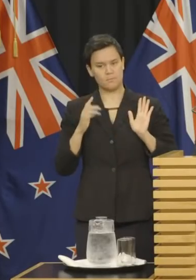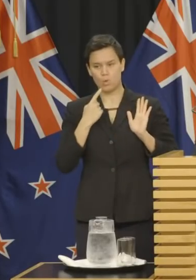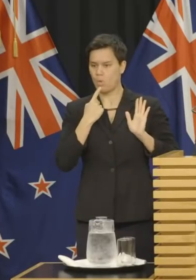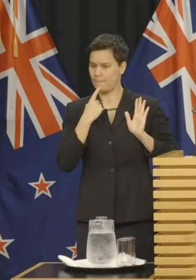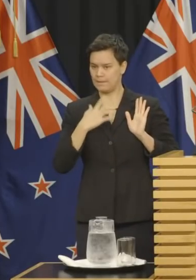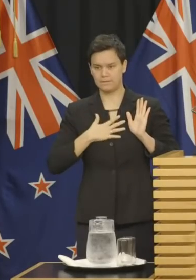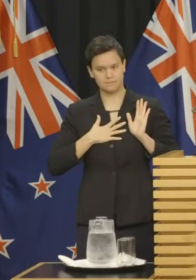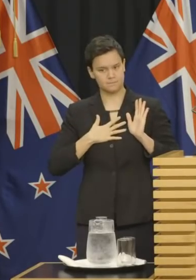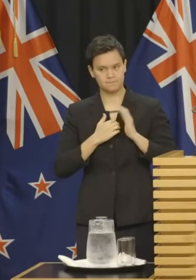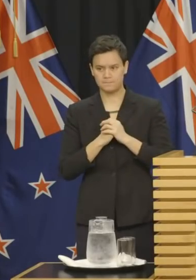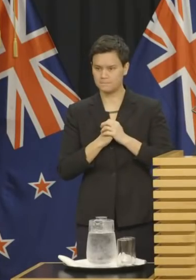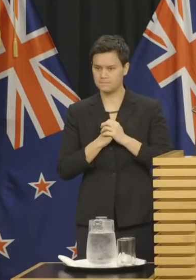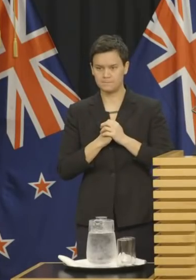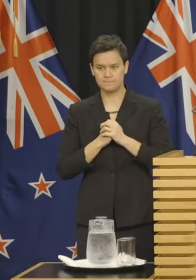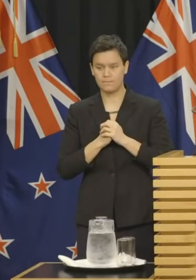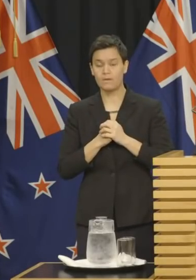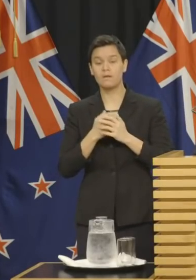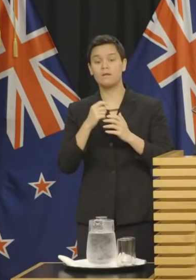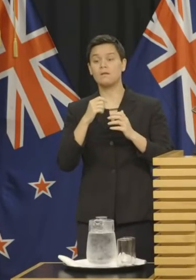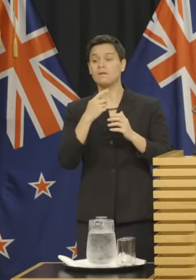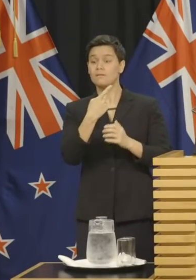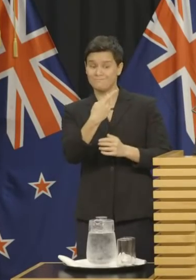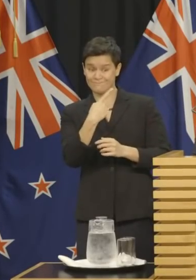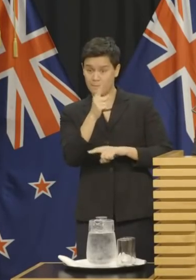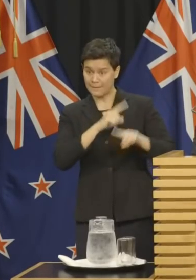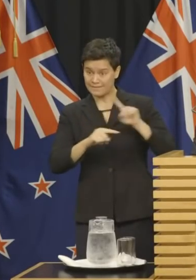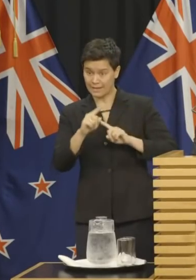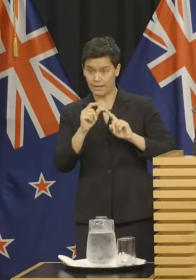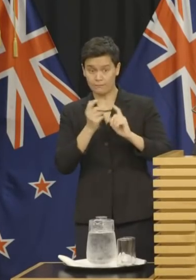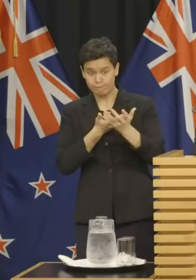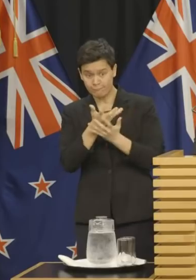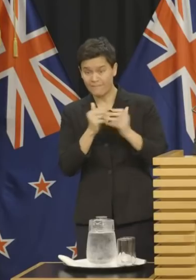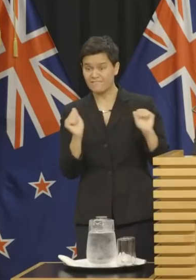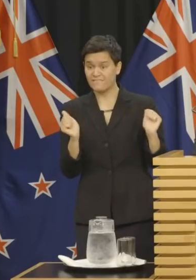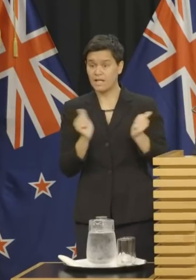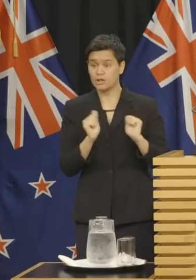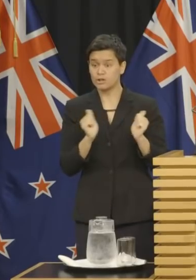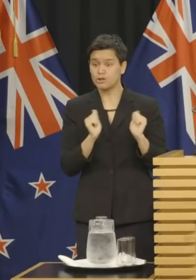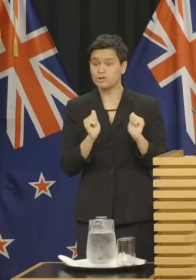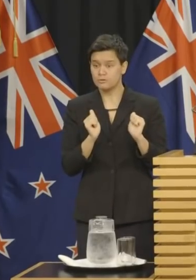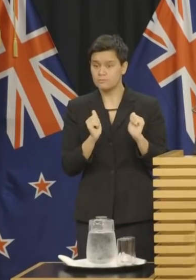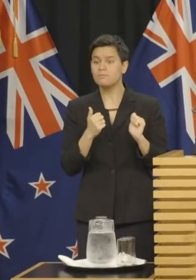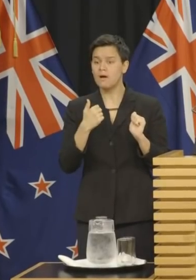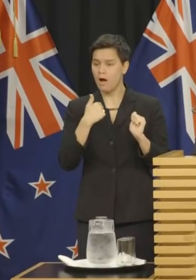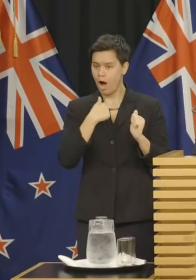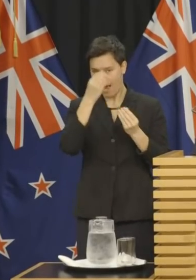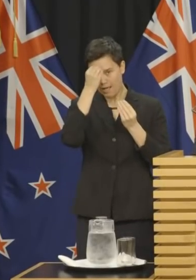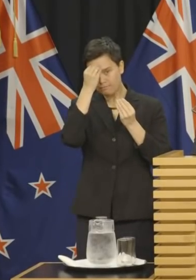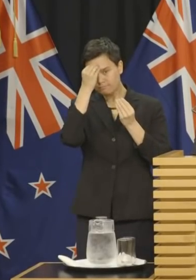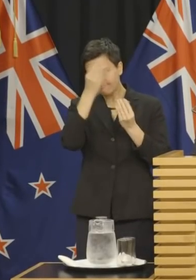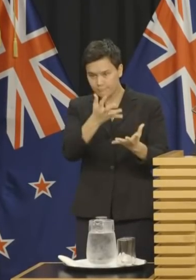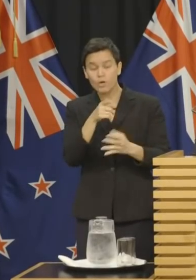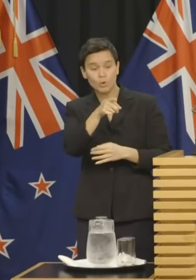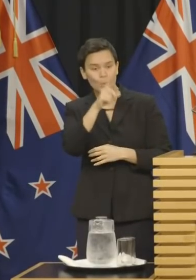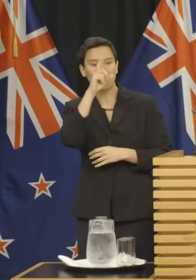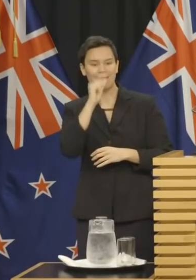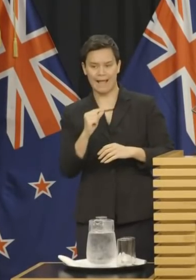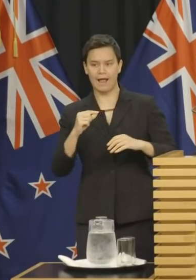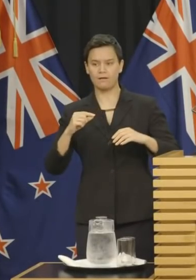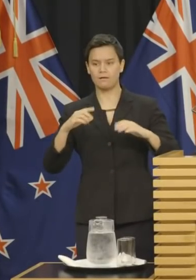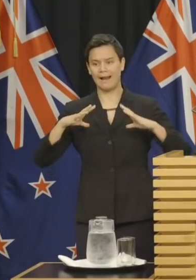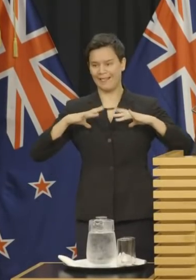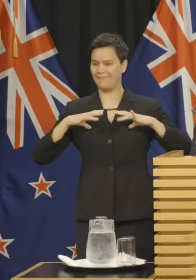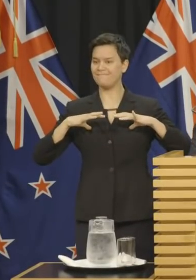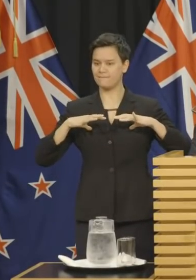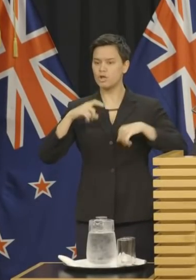But after our conversation, I did make sure that the minister had leave from Parliament to return to be with